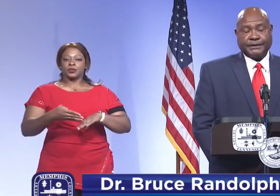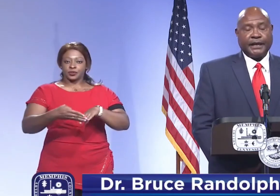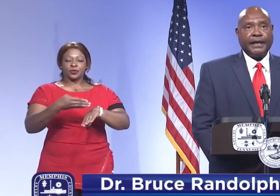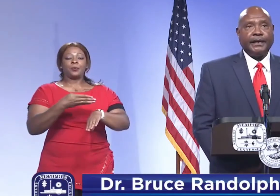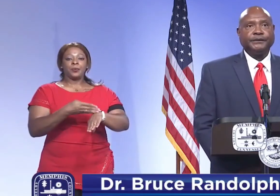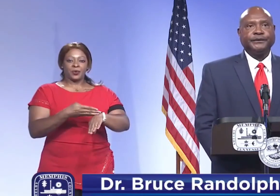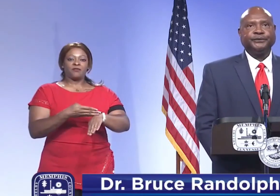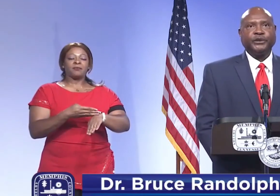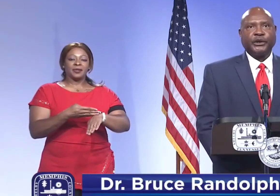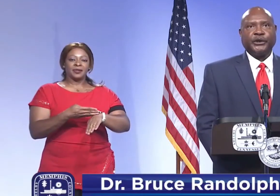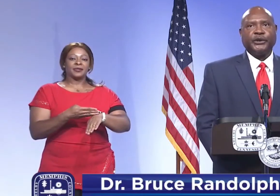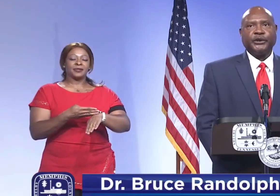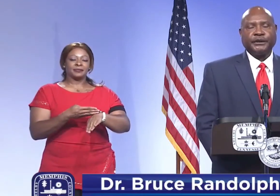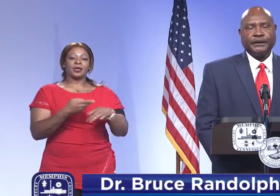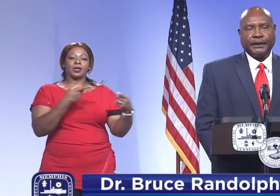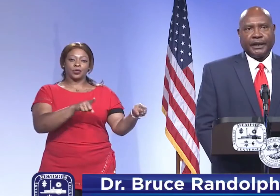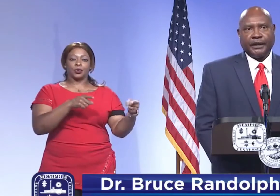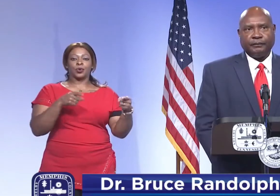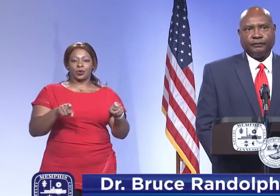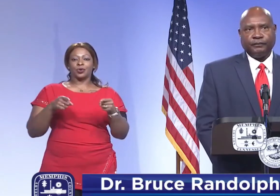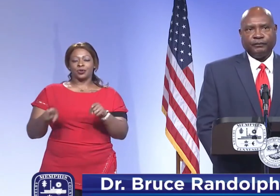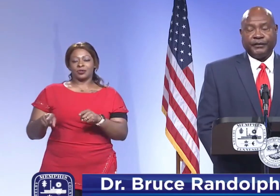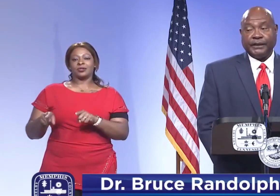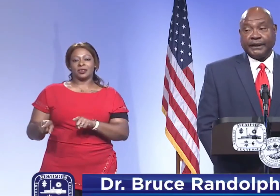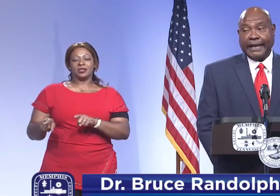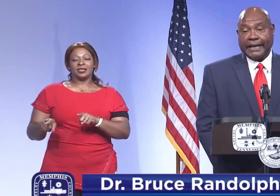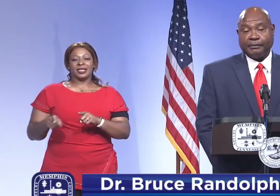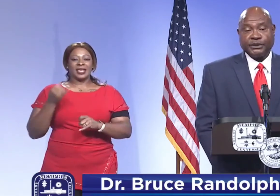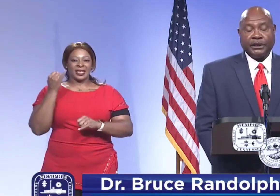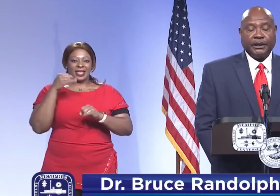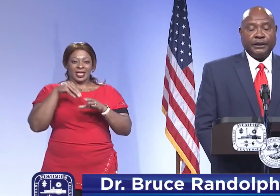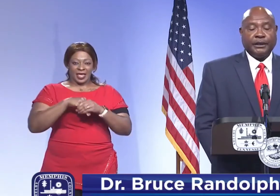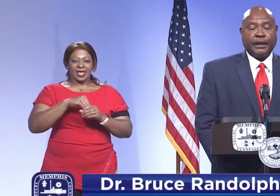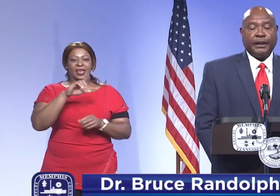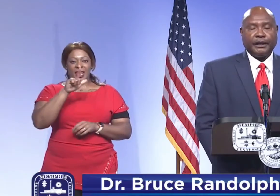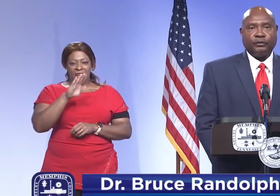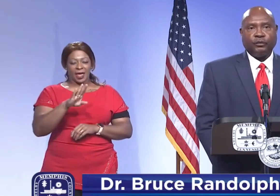has occurred within the labs.